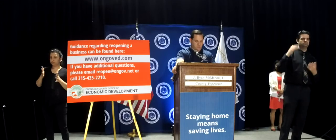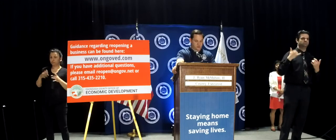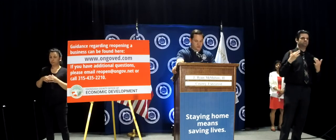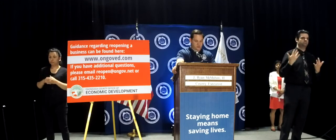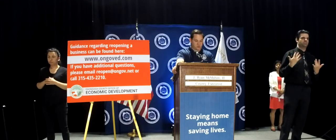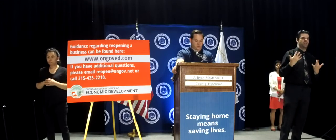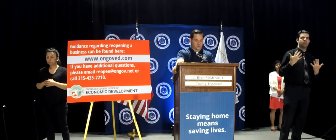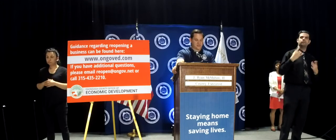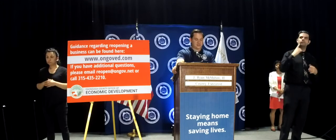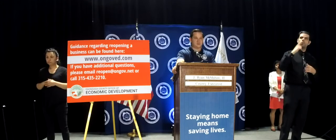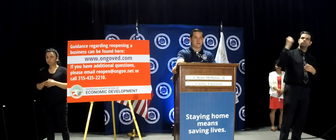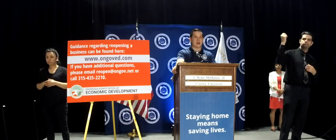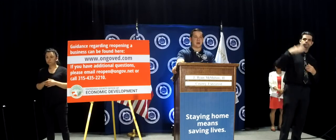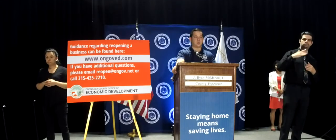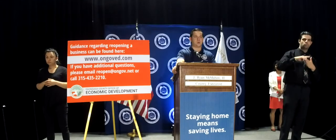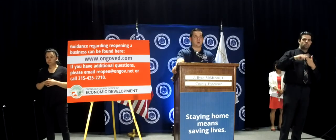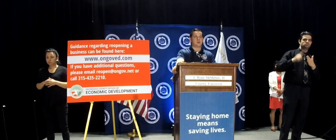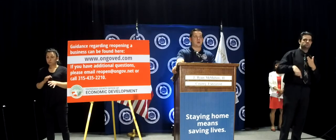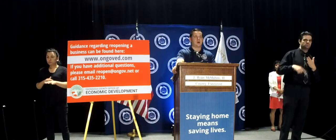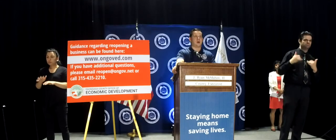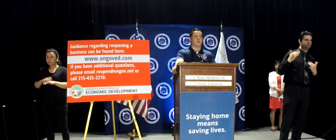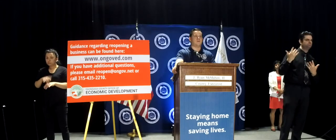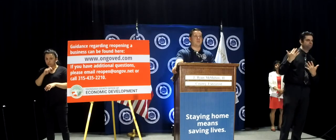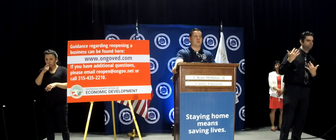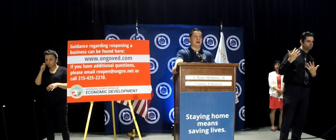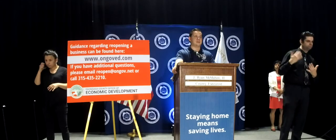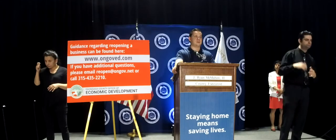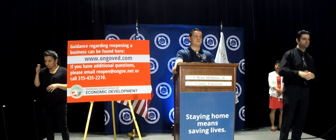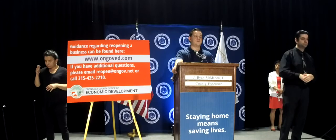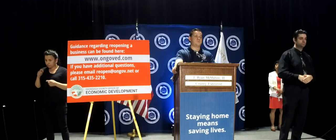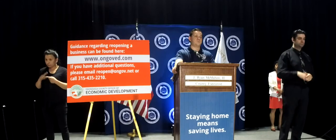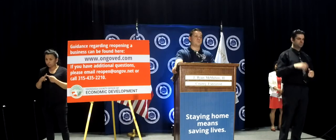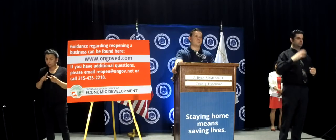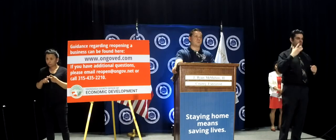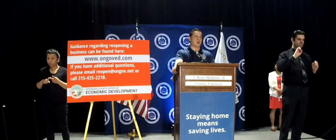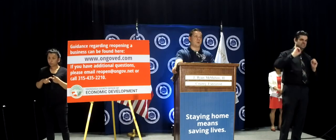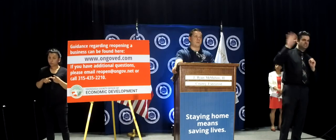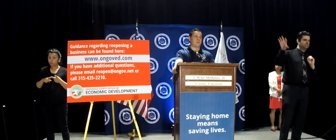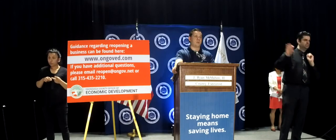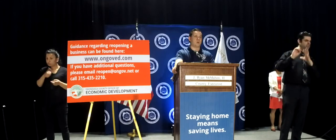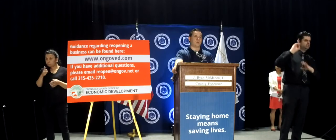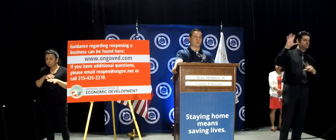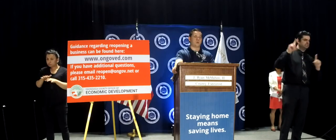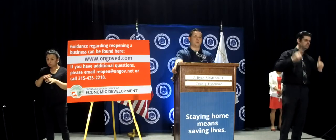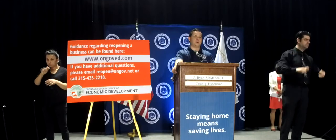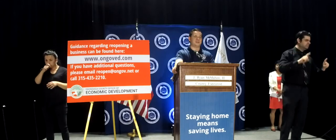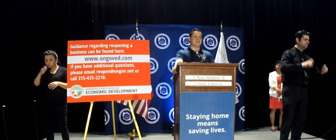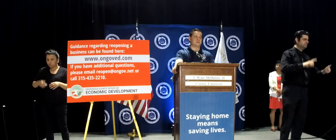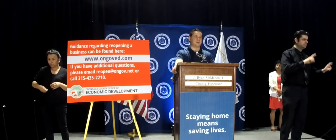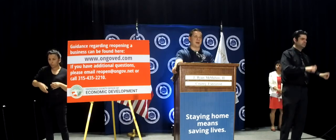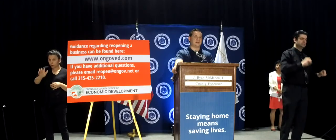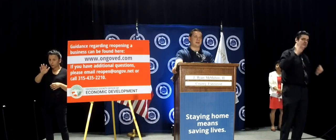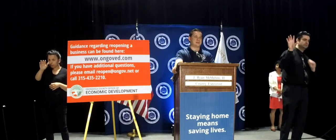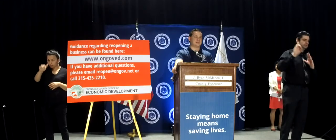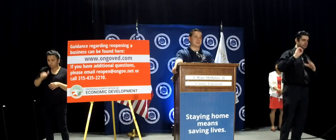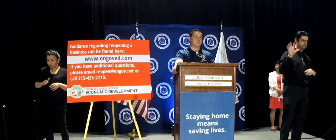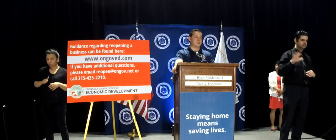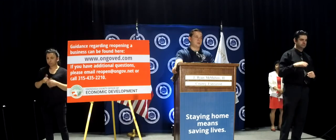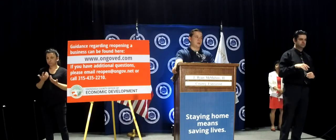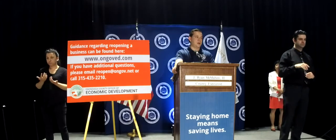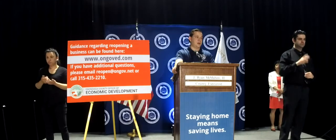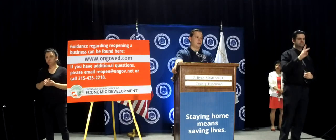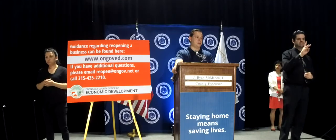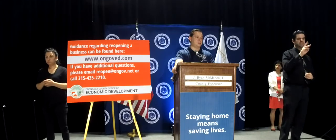6.4% of the results we have received now have been positive. Remember when we were doing symptomatic